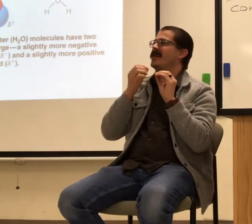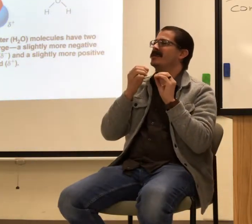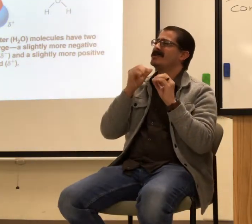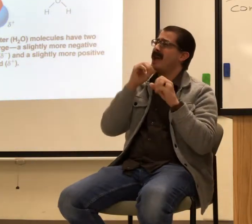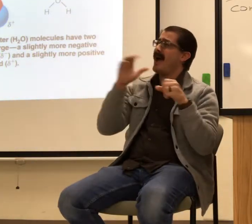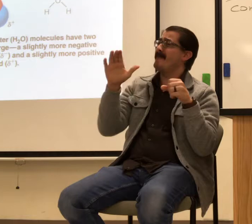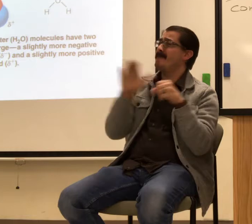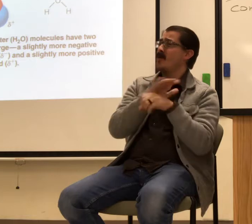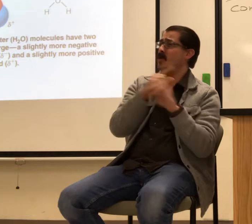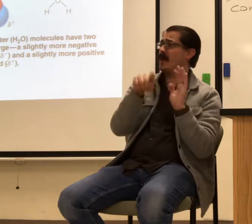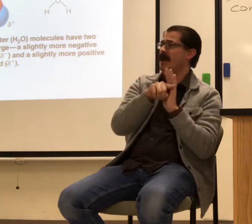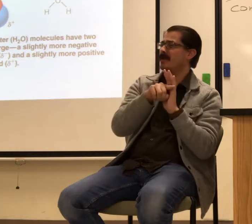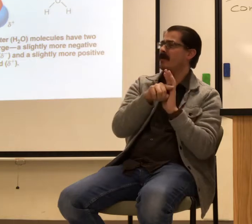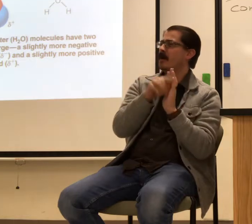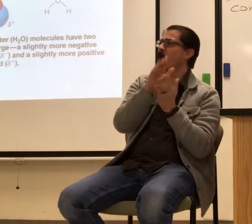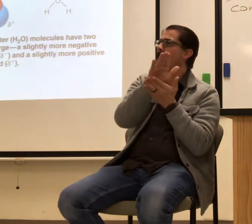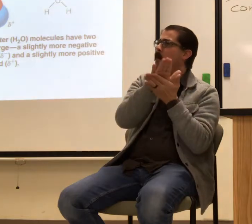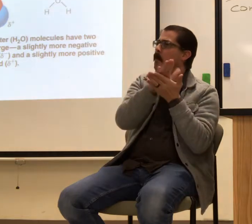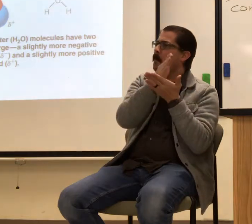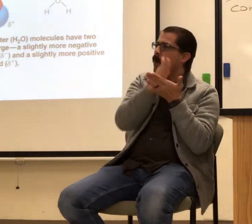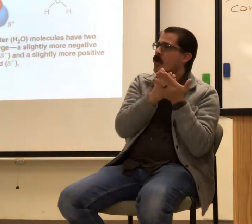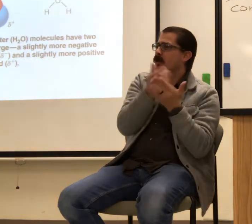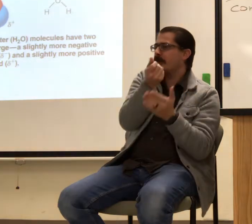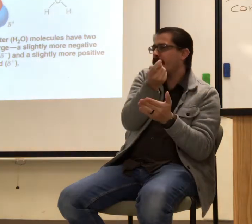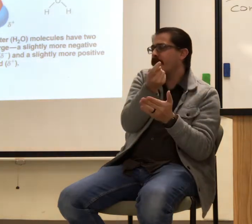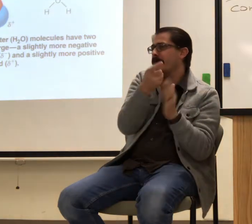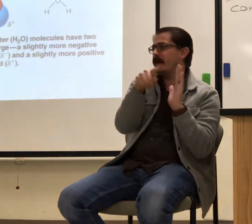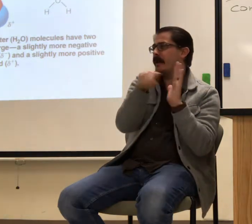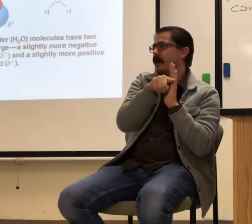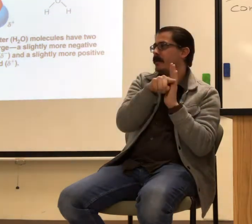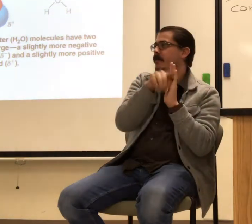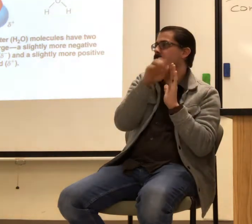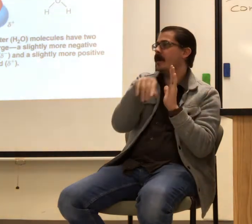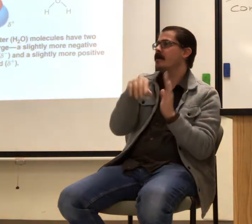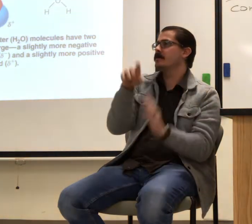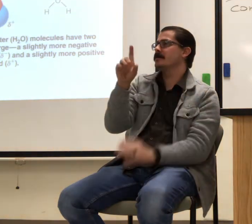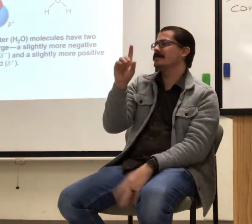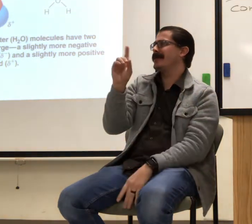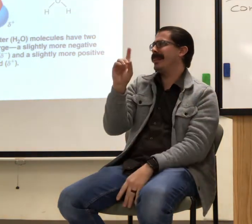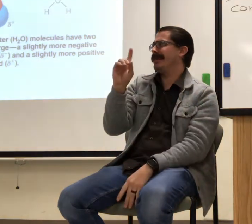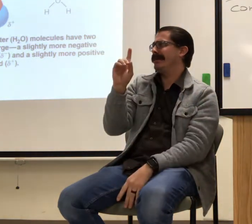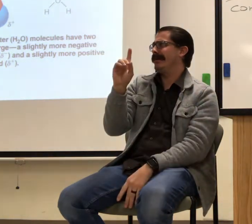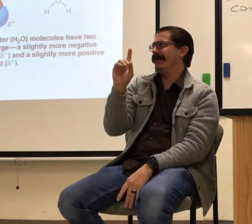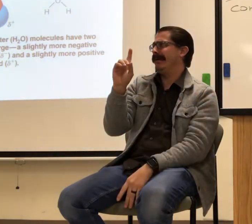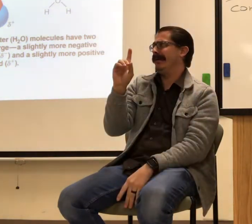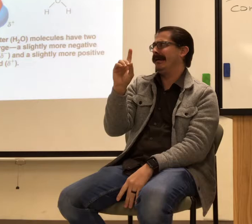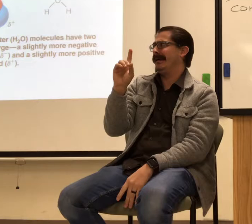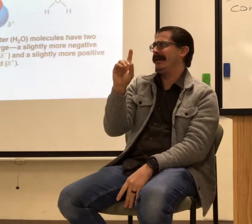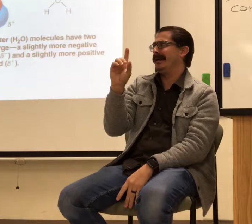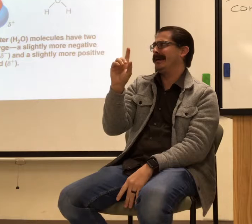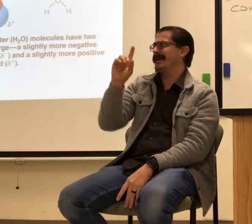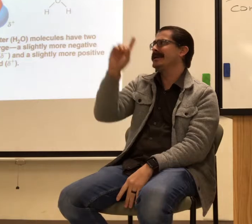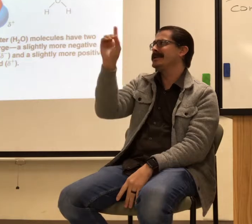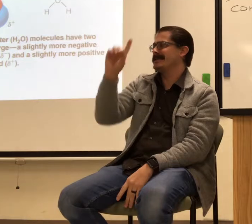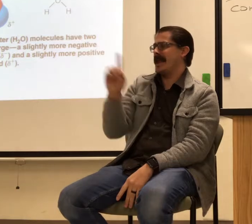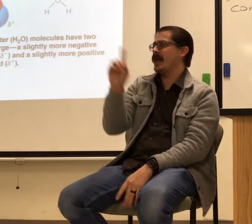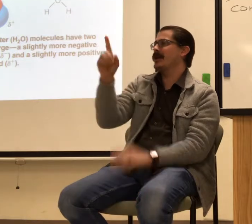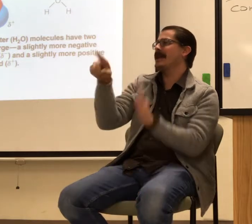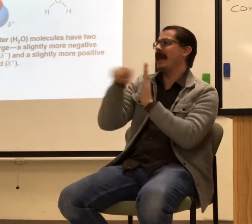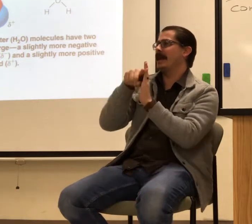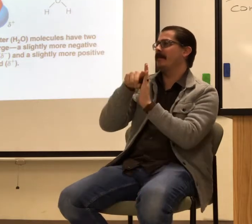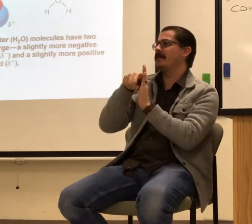negative charge, but a partial negative charge, noted by delta negative. And so then the two hydrogens are